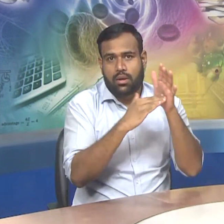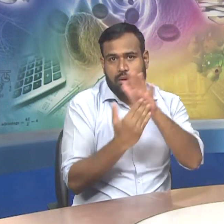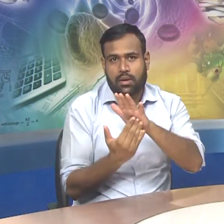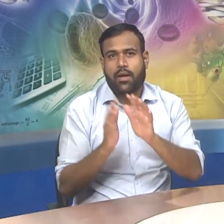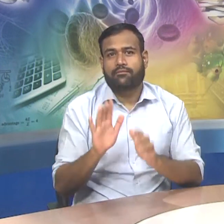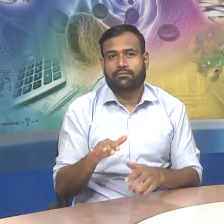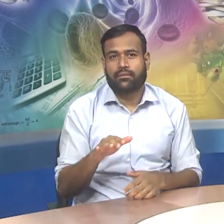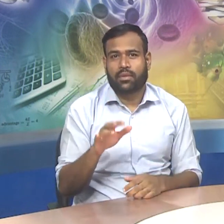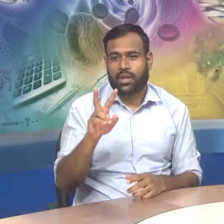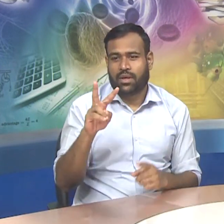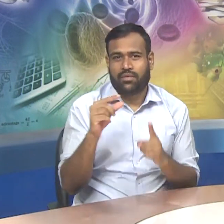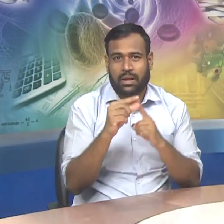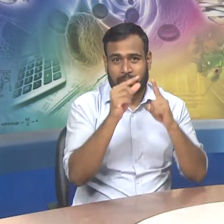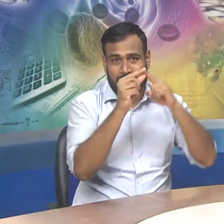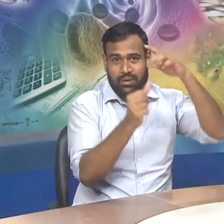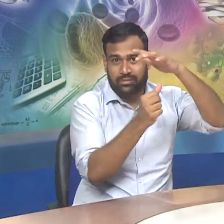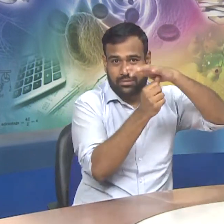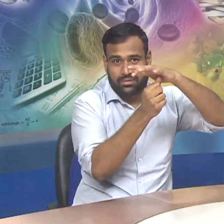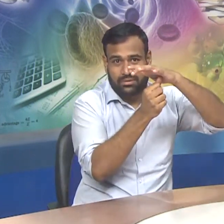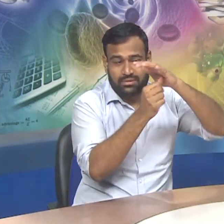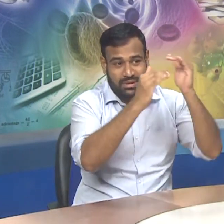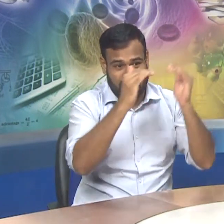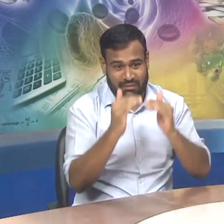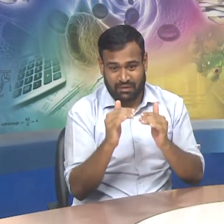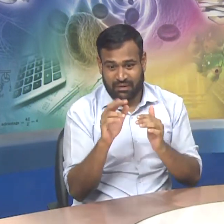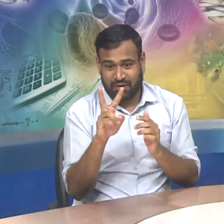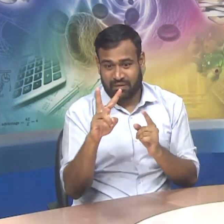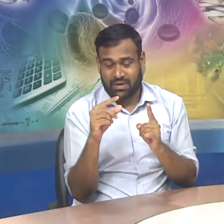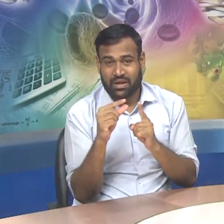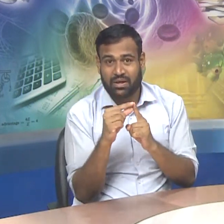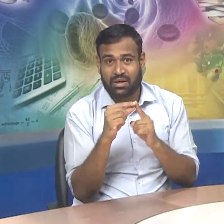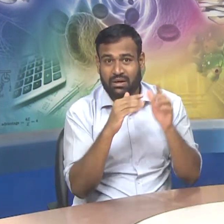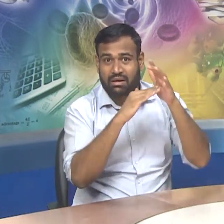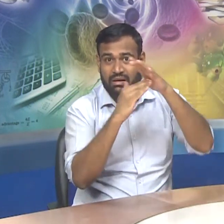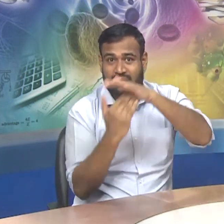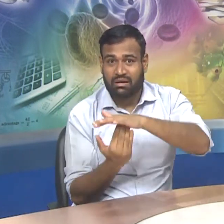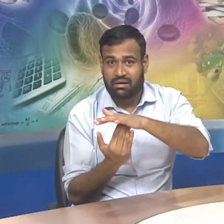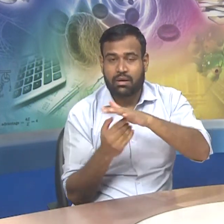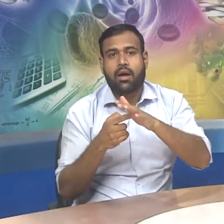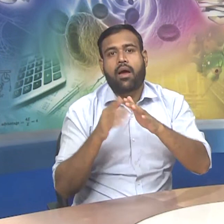the vice president officiates for a period of